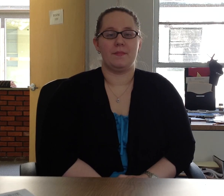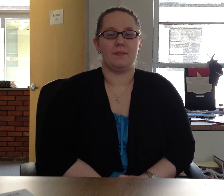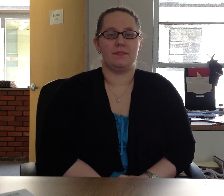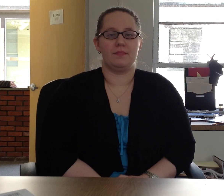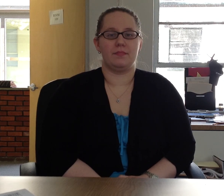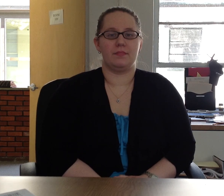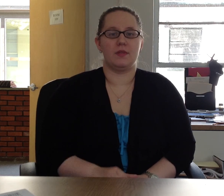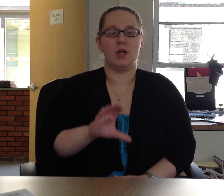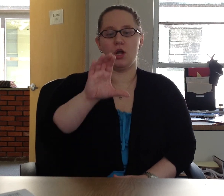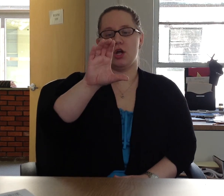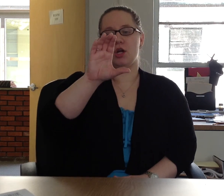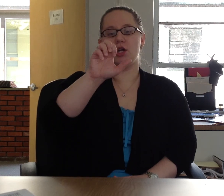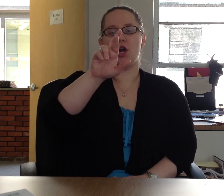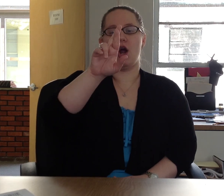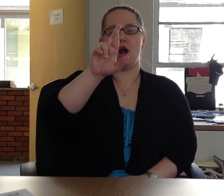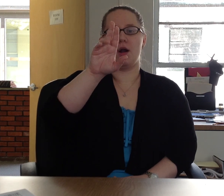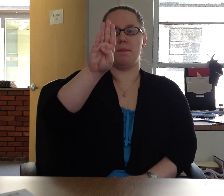carbolic acid,